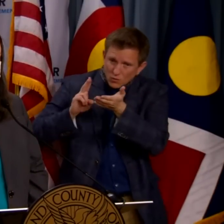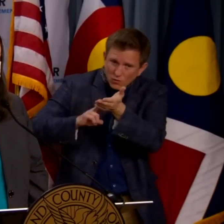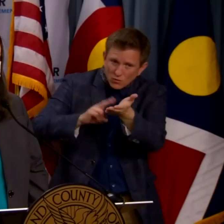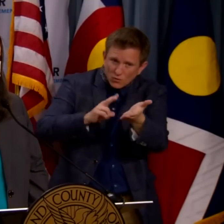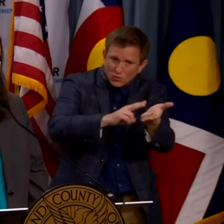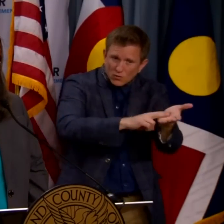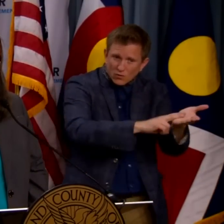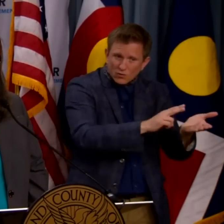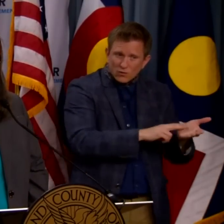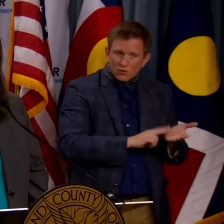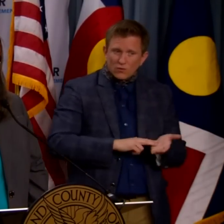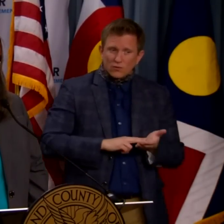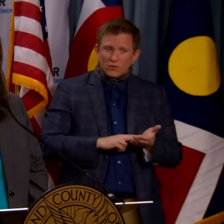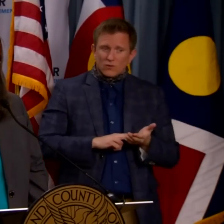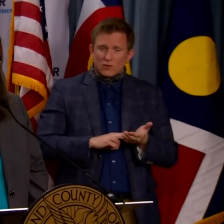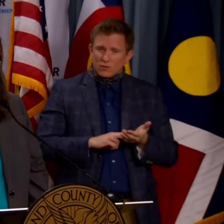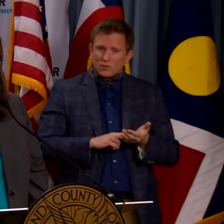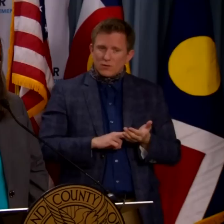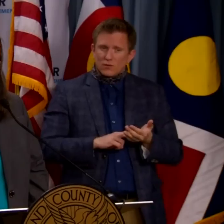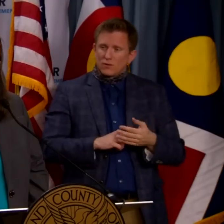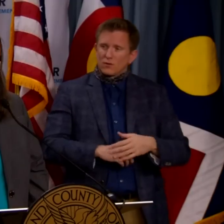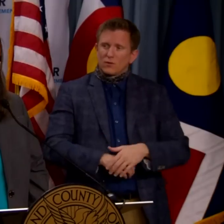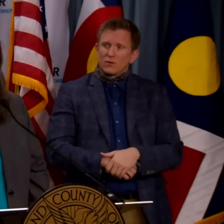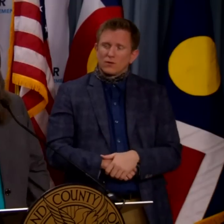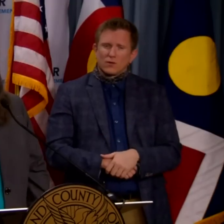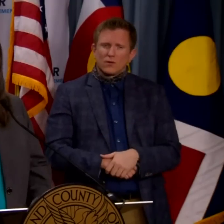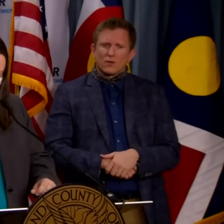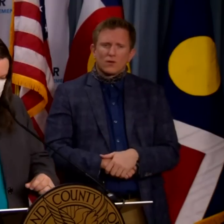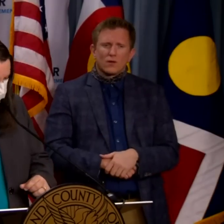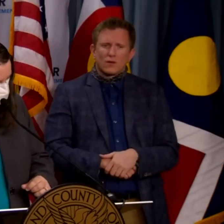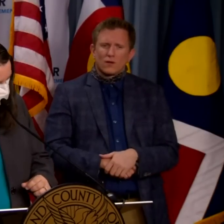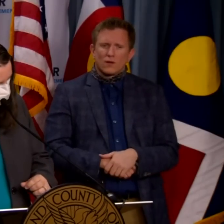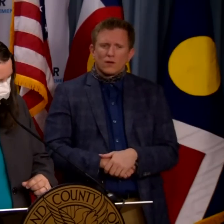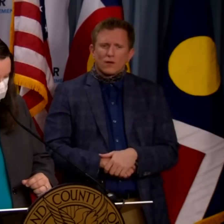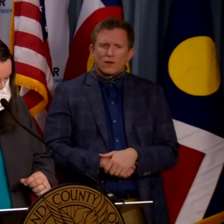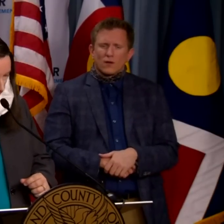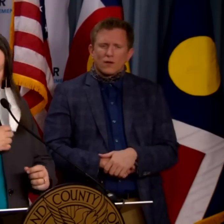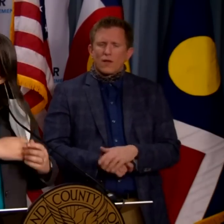550 of those so far, but that you would need over 3,000